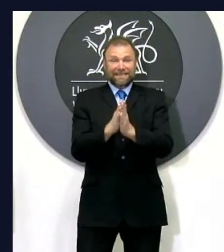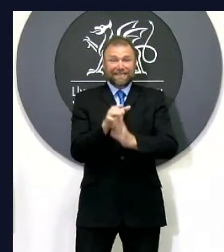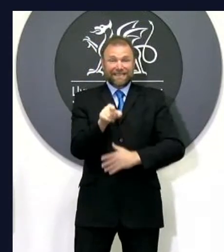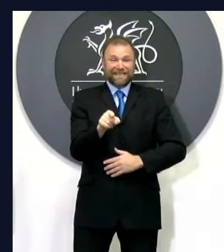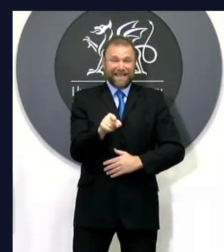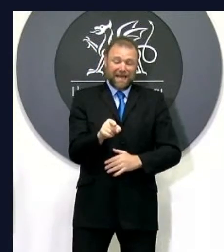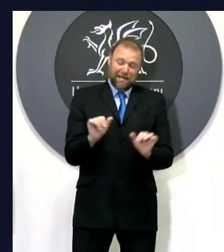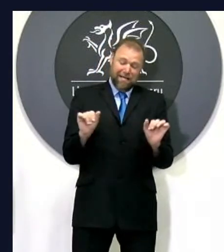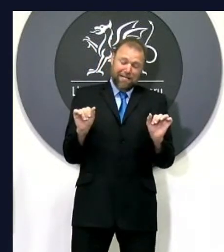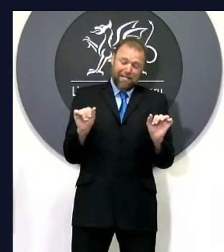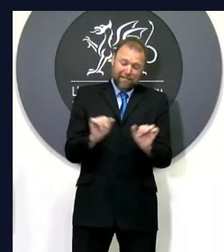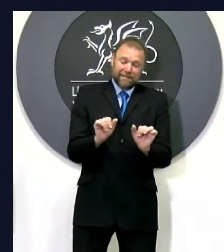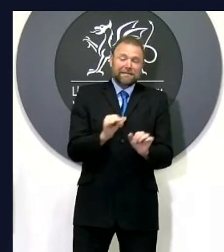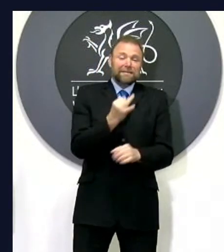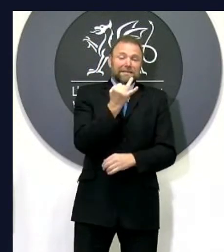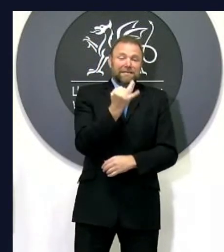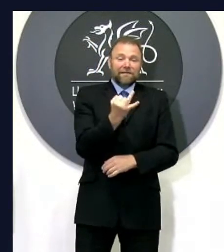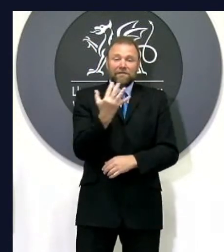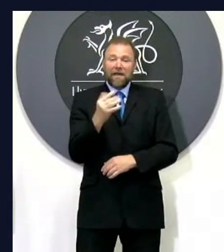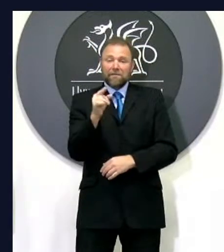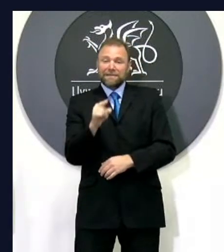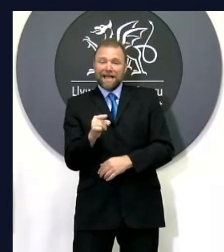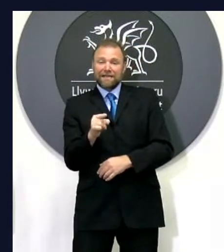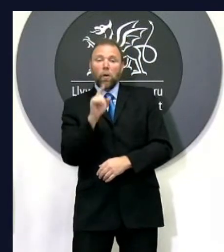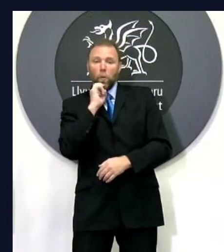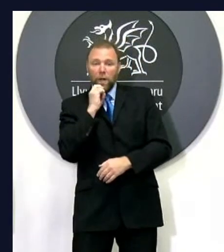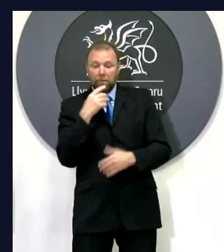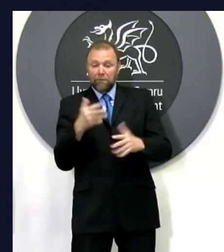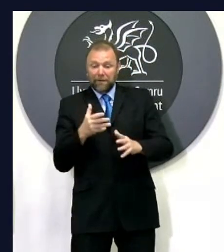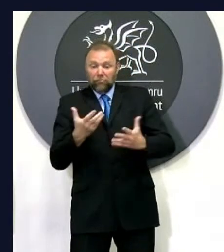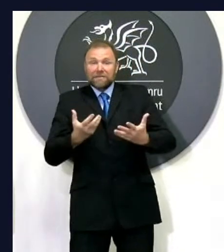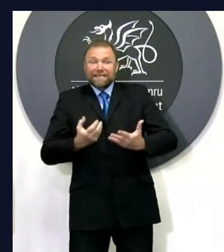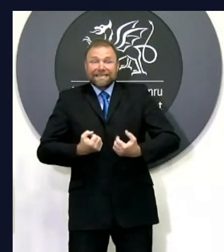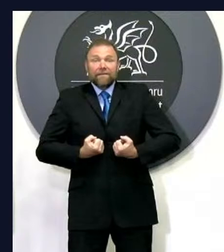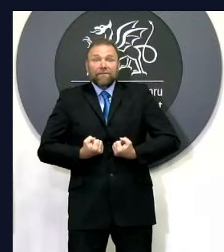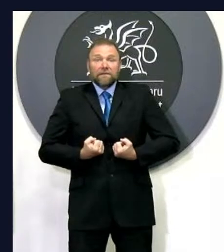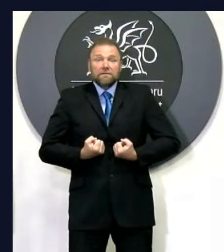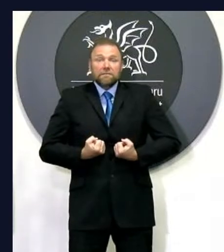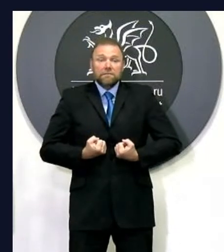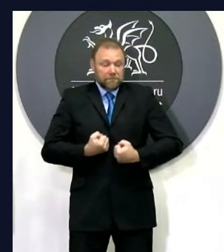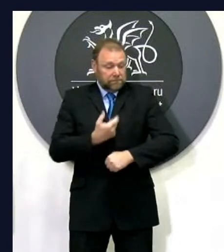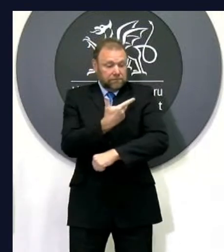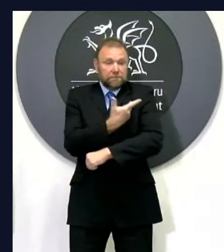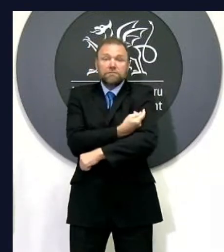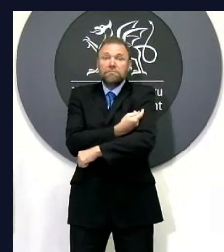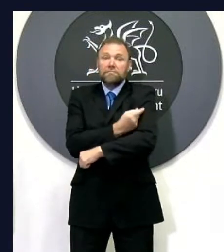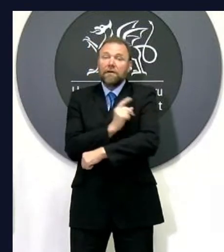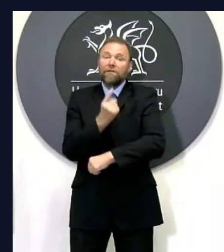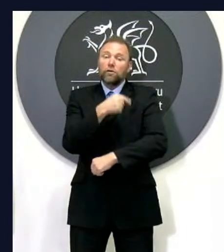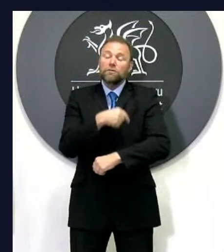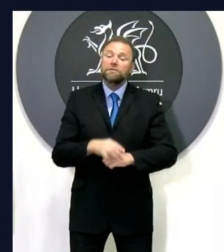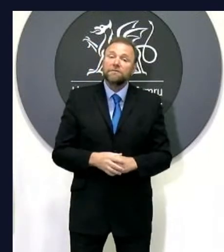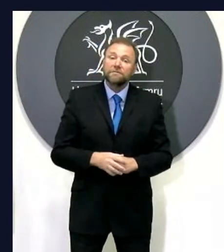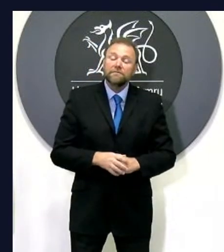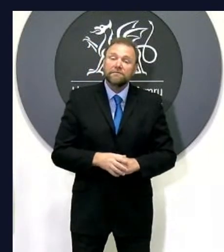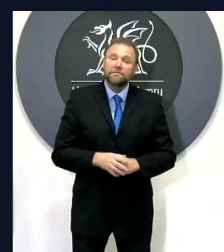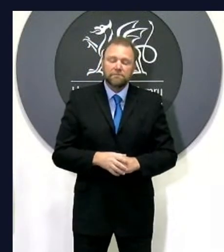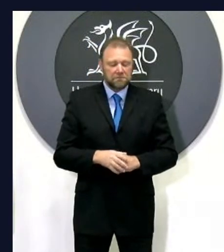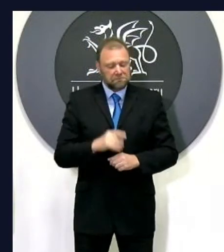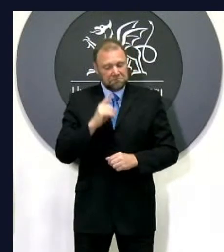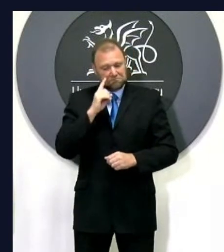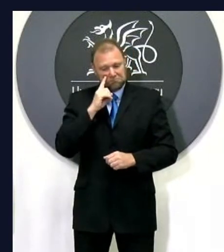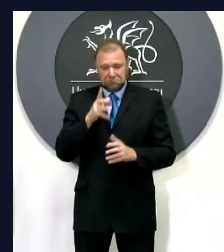75% of those in each priority group will have received a first vaccination. And that is, I